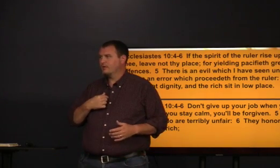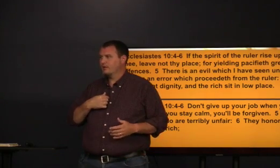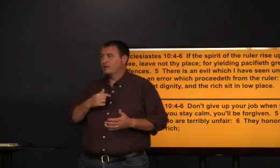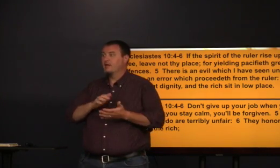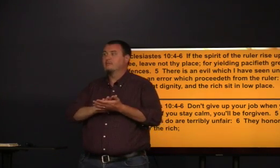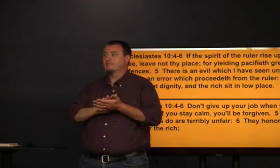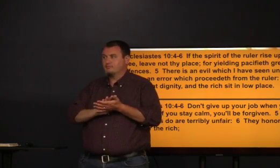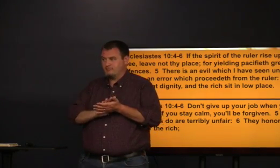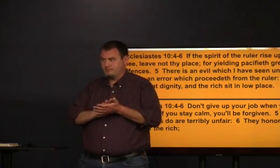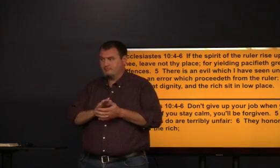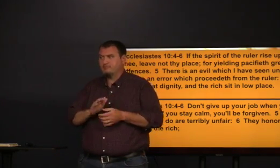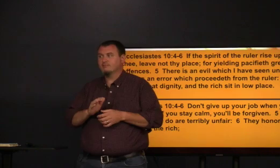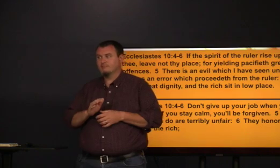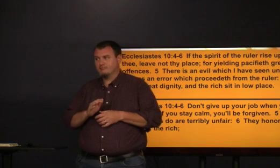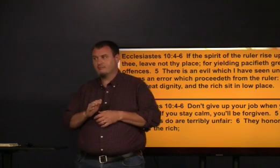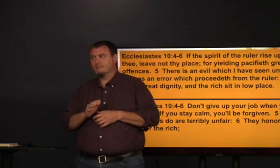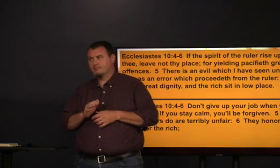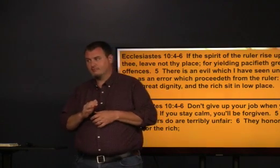time. Next job.